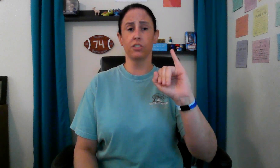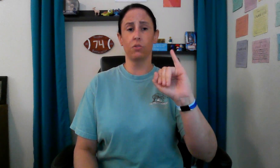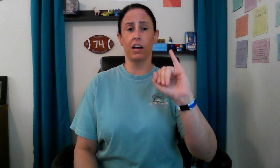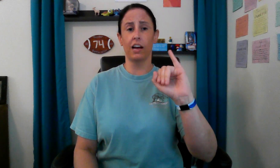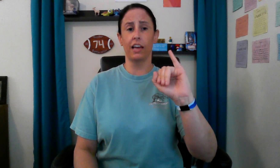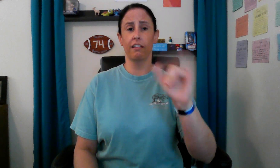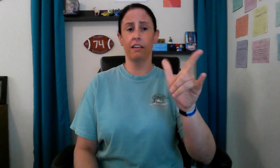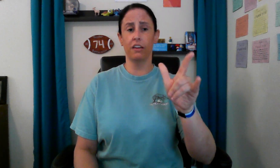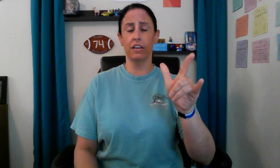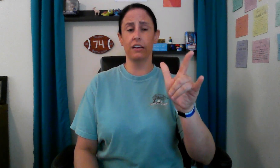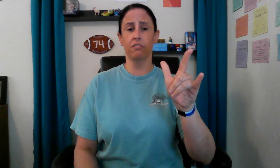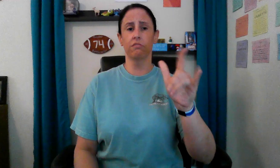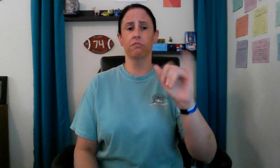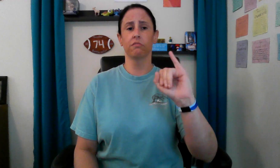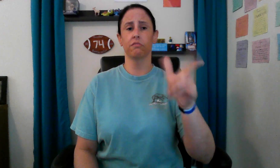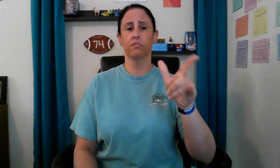so ILL.